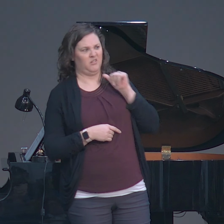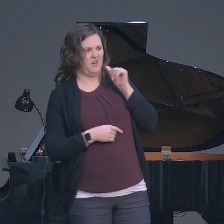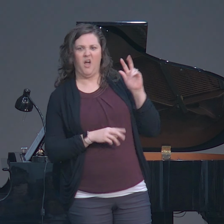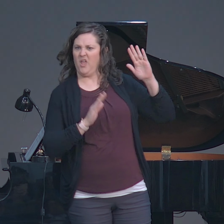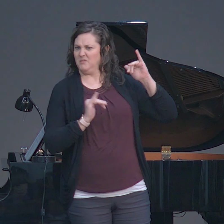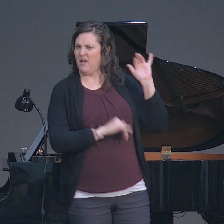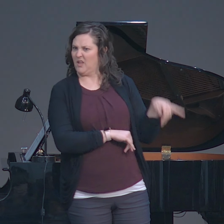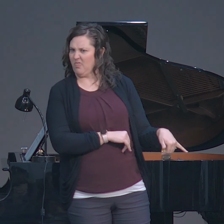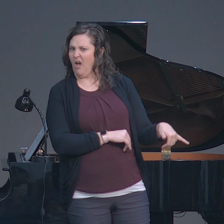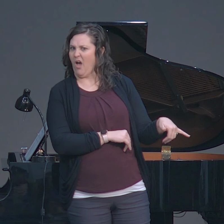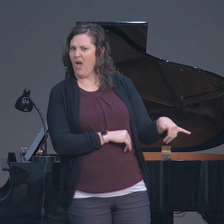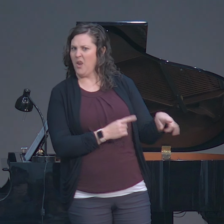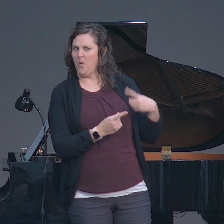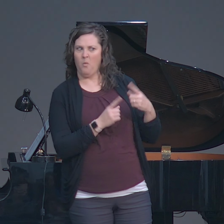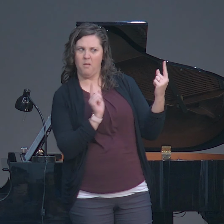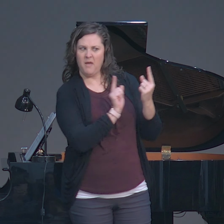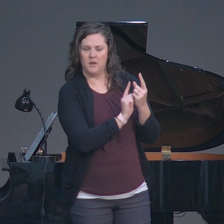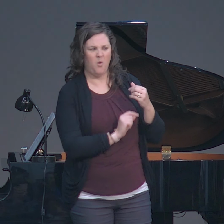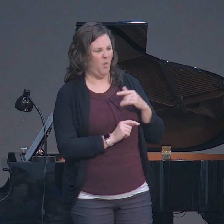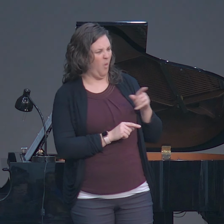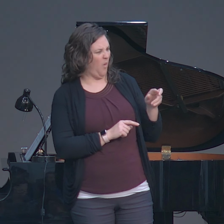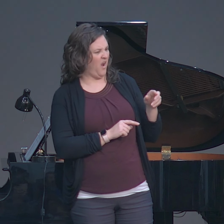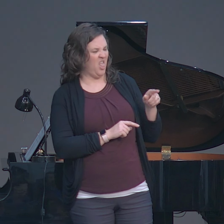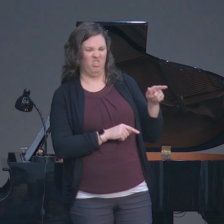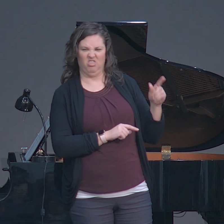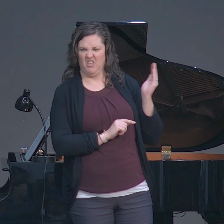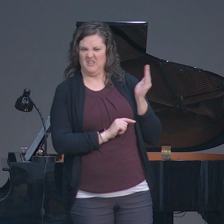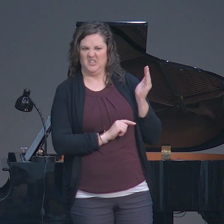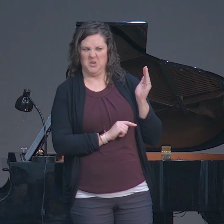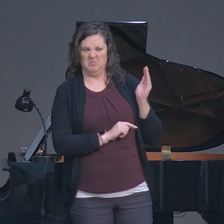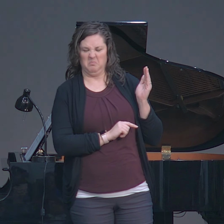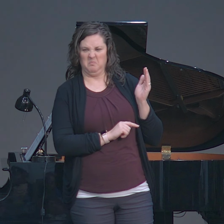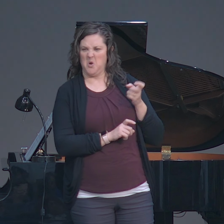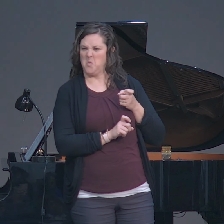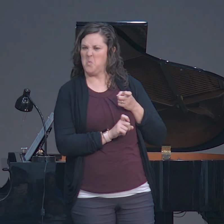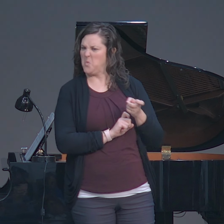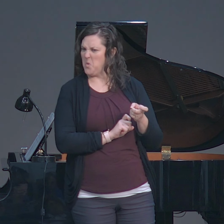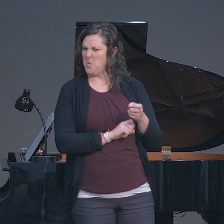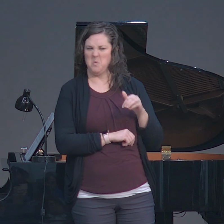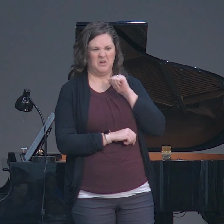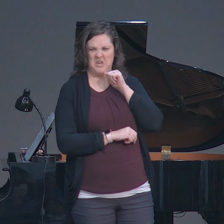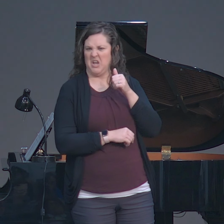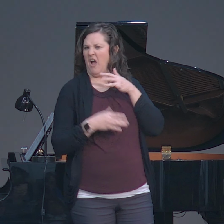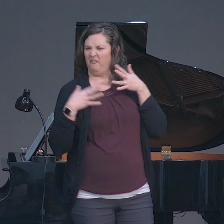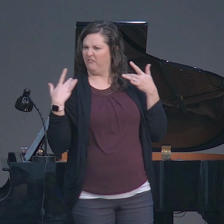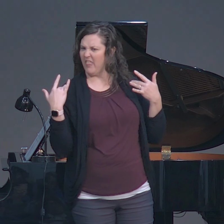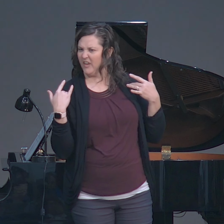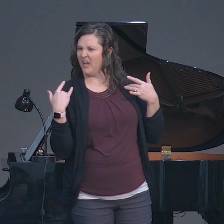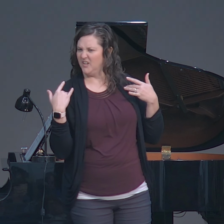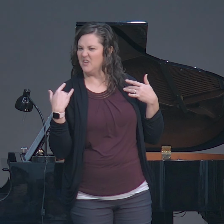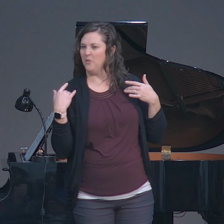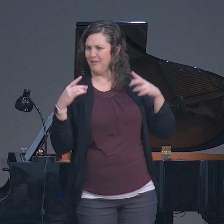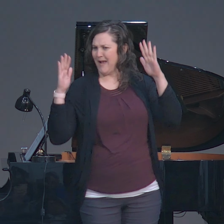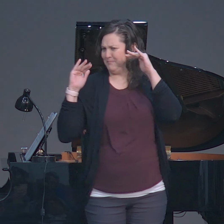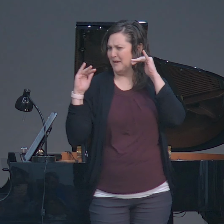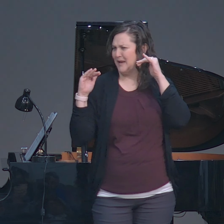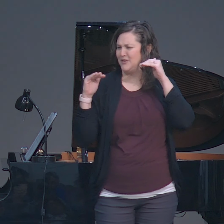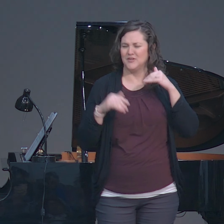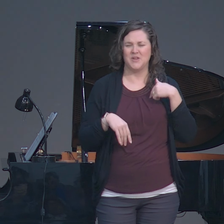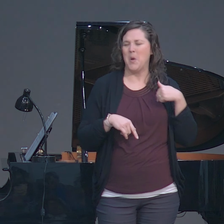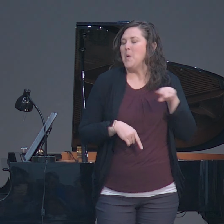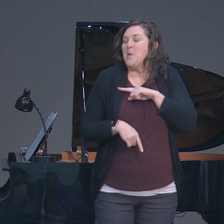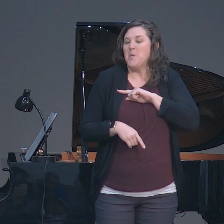I expected, or they seemed really cold and rude. I mean, all of us are aware of what it's